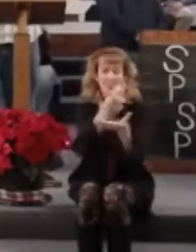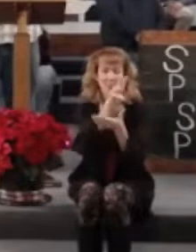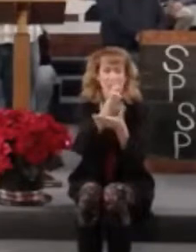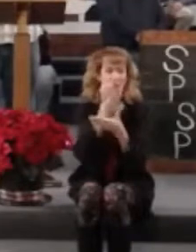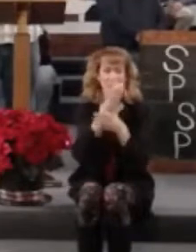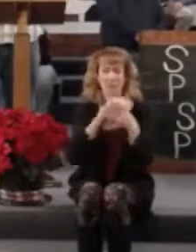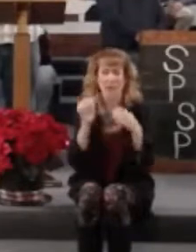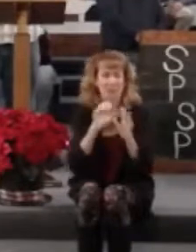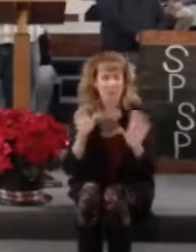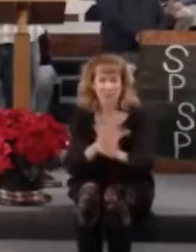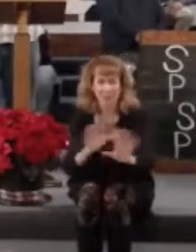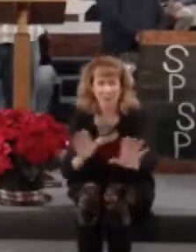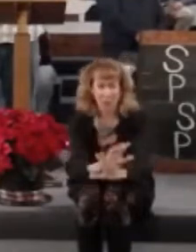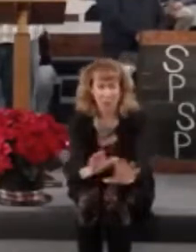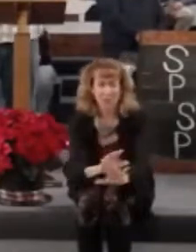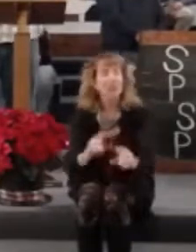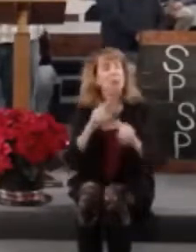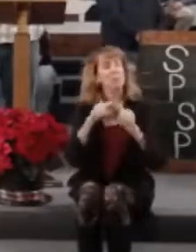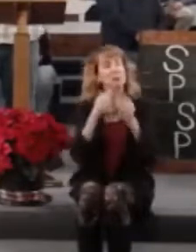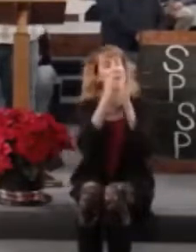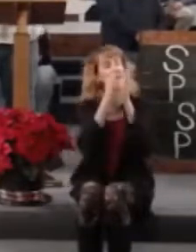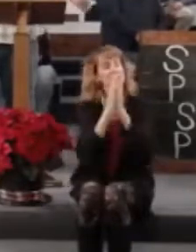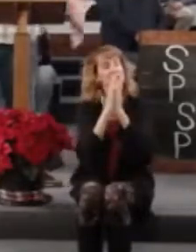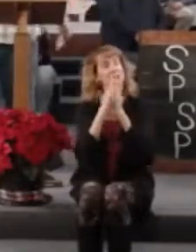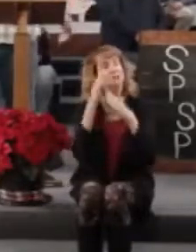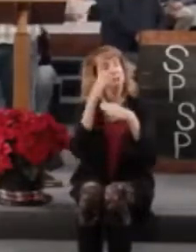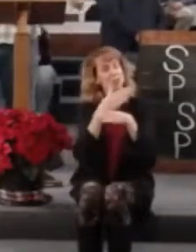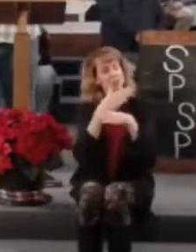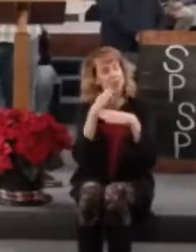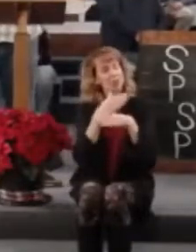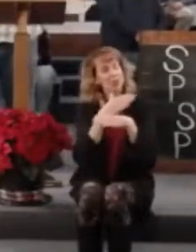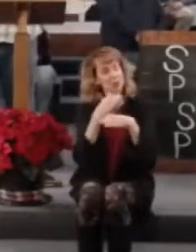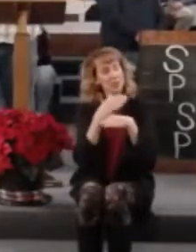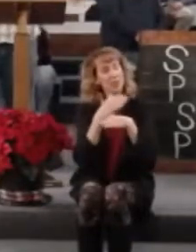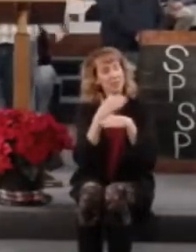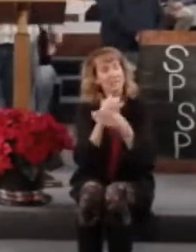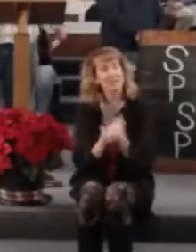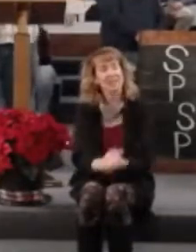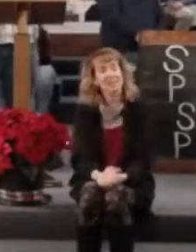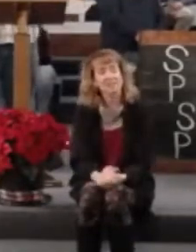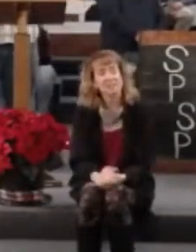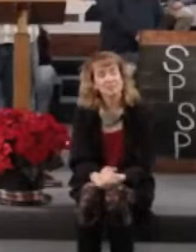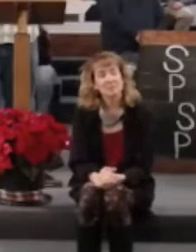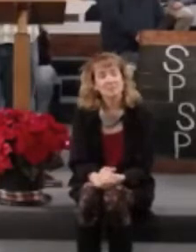fantastic. I'm asking you to give a dollar, $2.